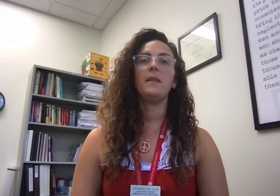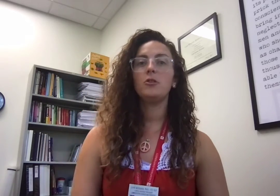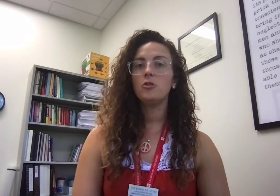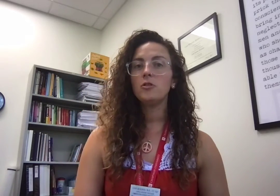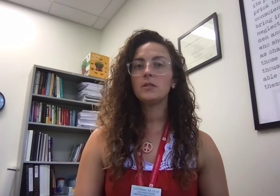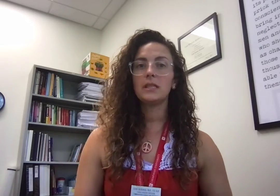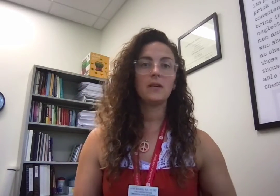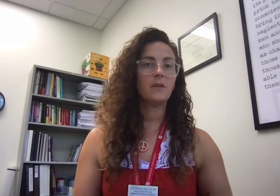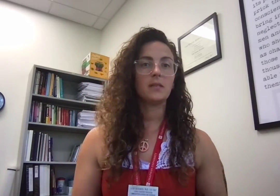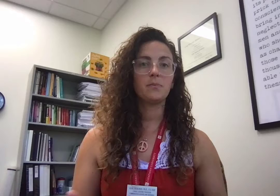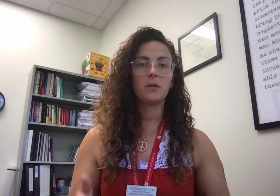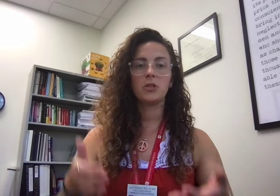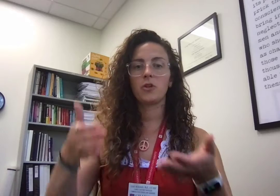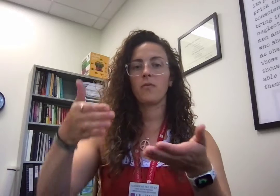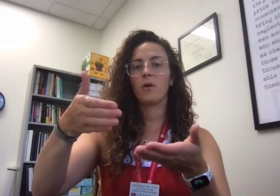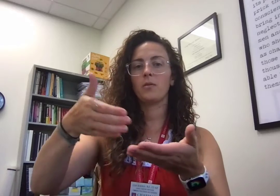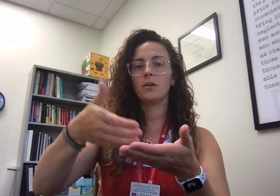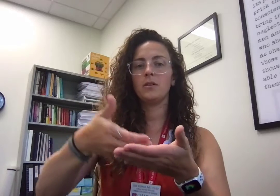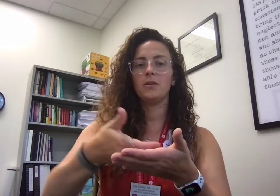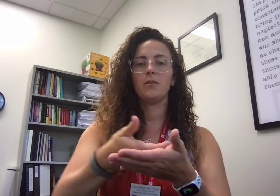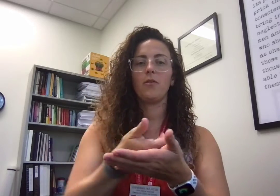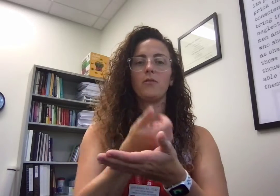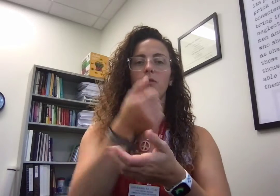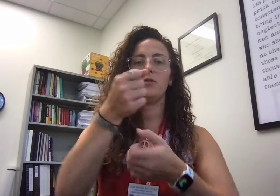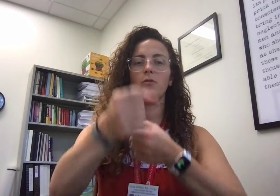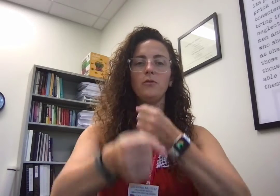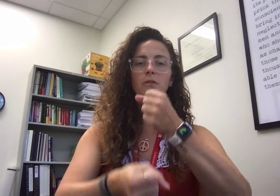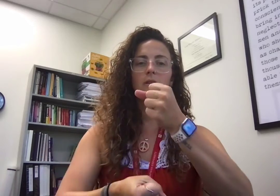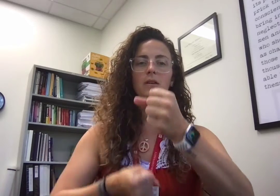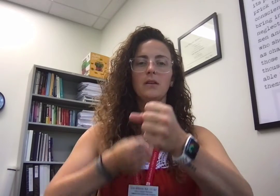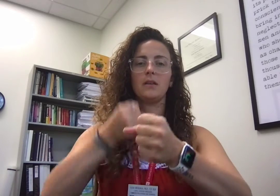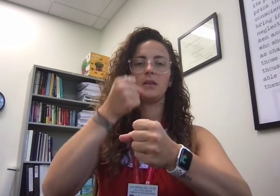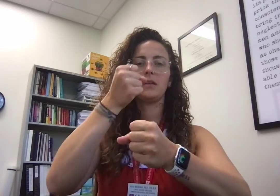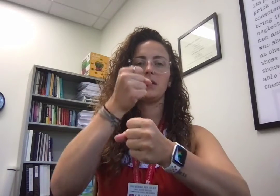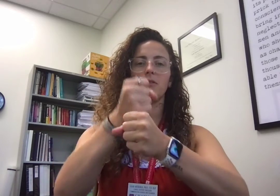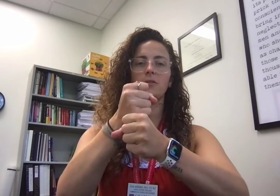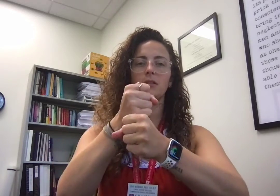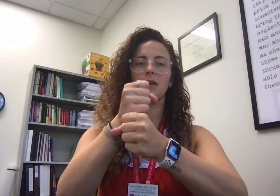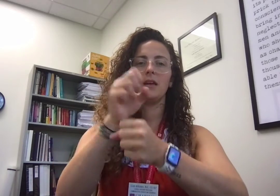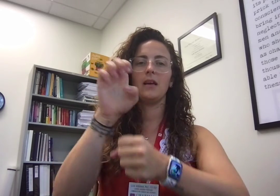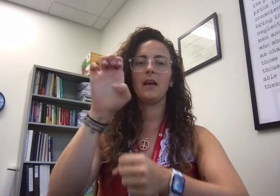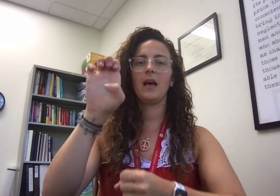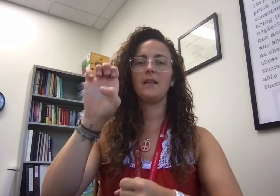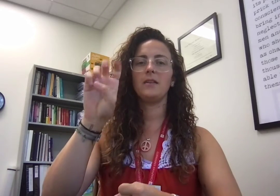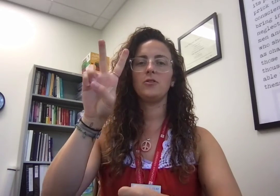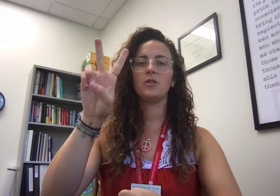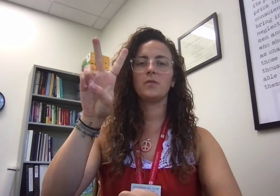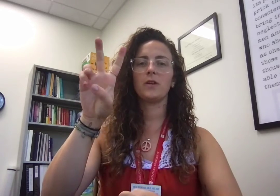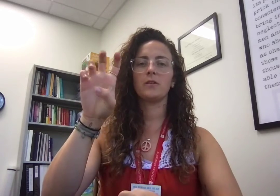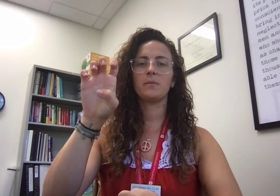New Year's Eve is pretty straightforward. You have New Year, and then you just fingerspell